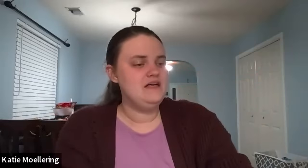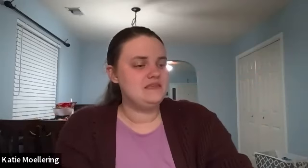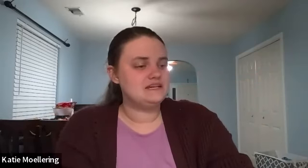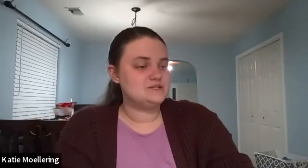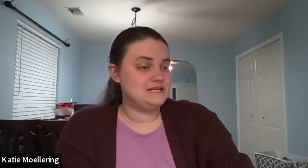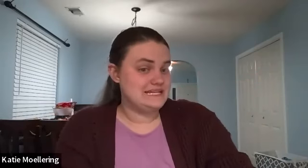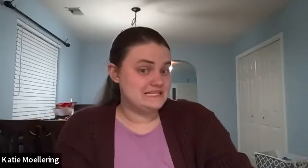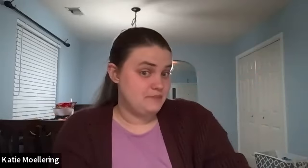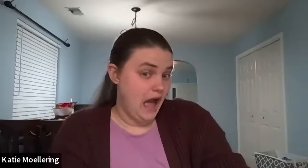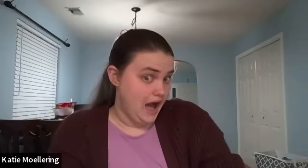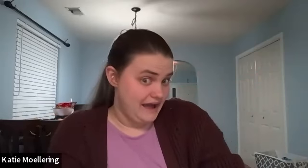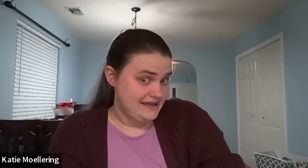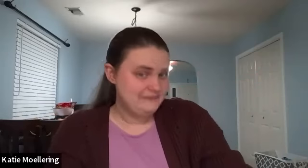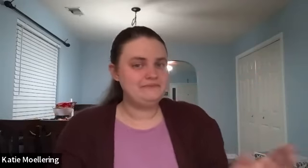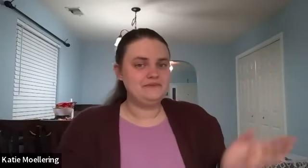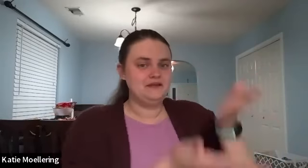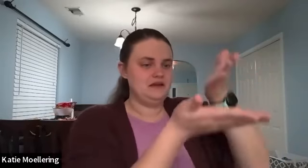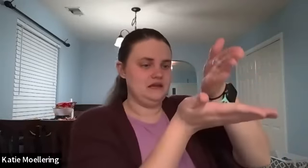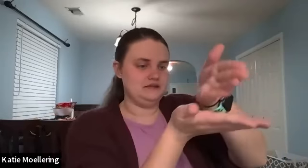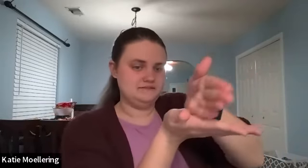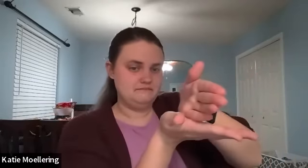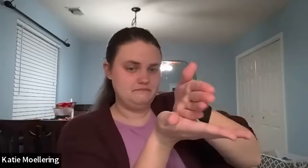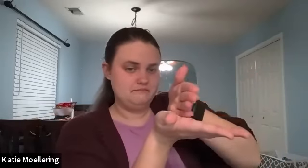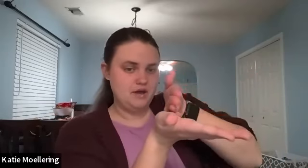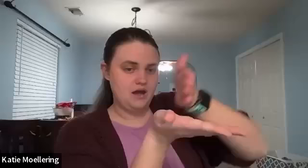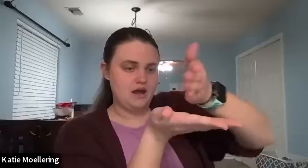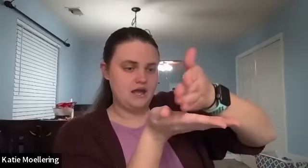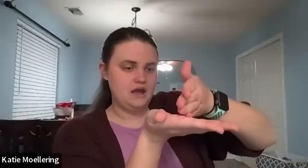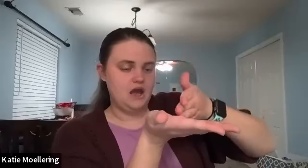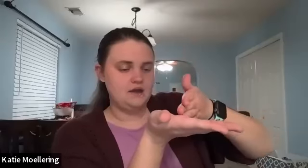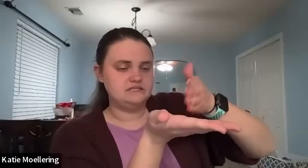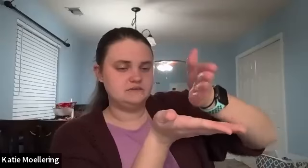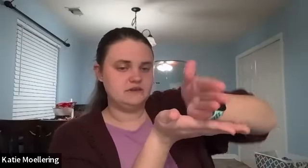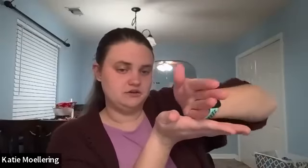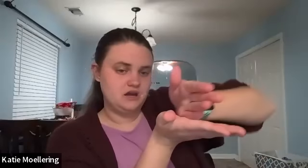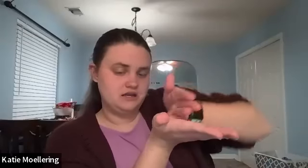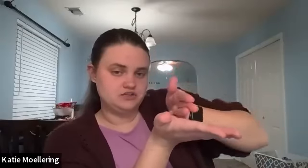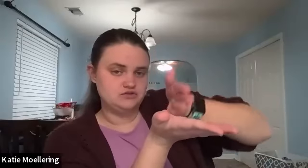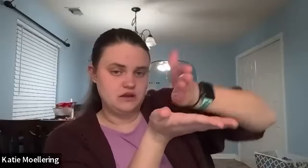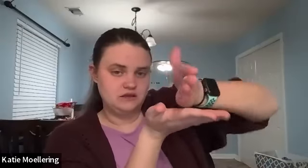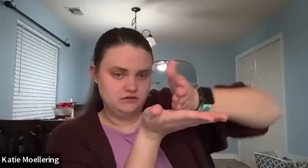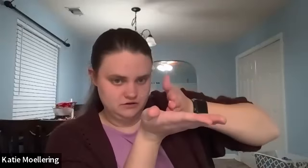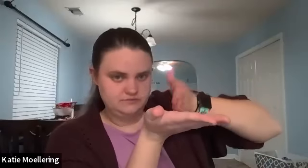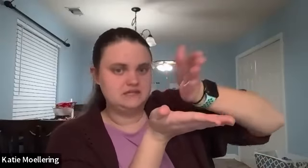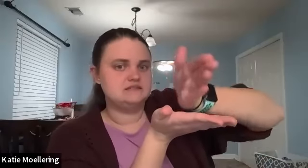The next one is pie, and it's pie. I always think about like you're cutting a triangular piece